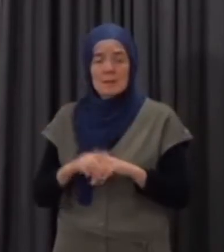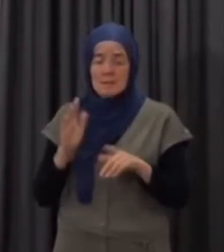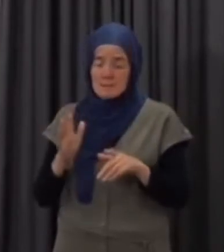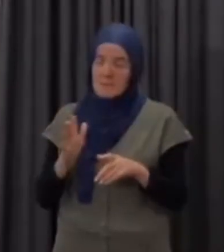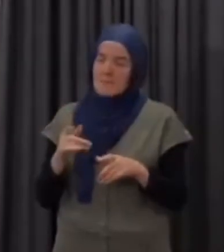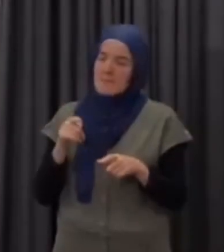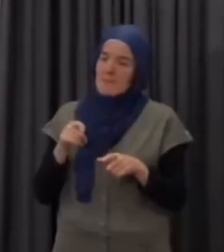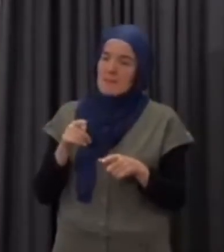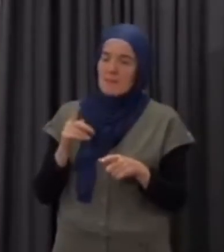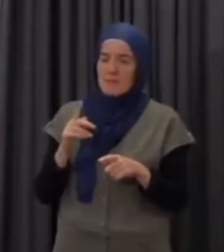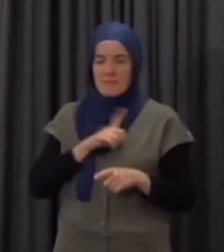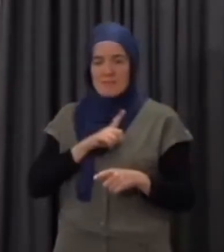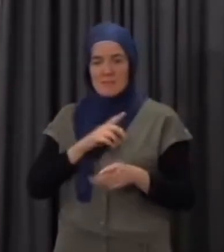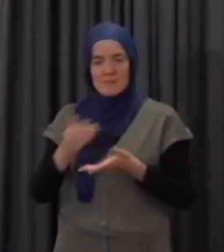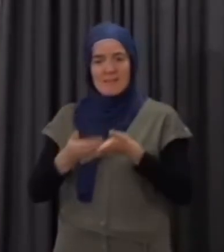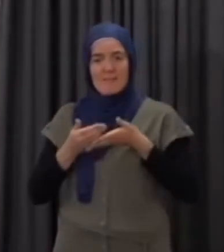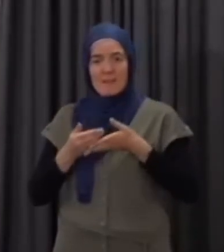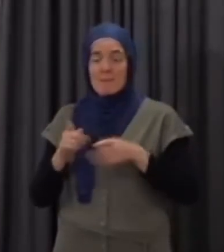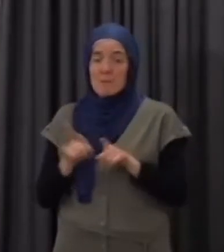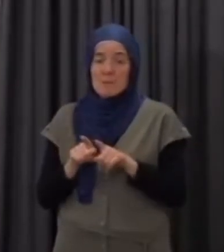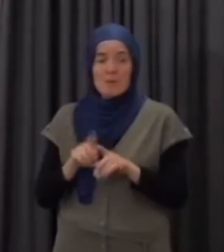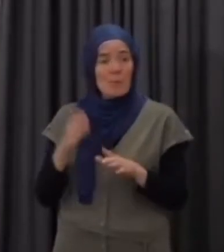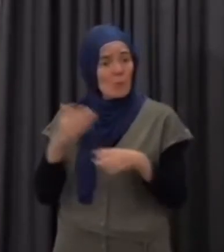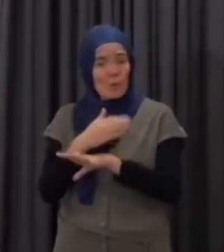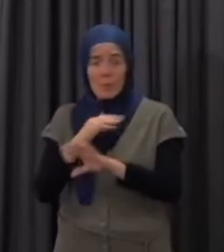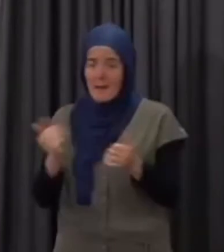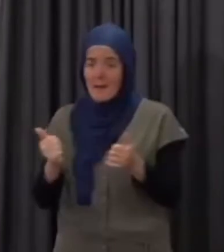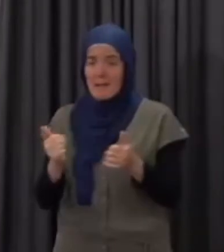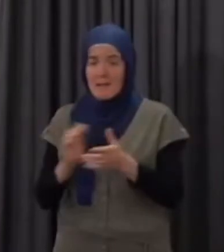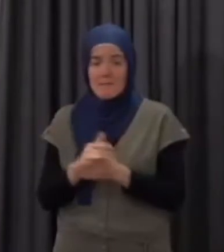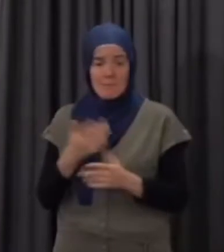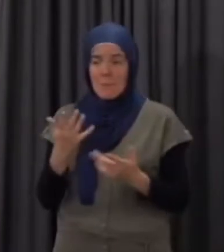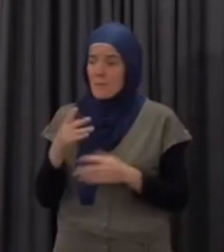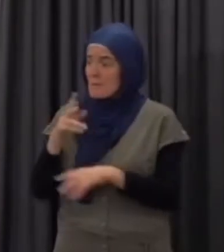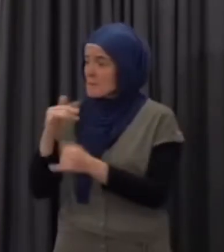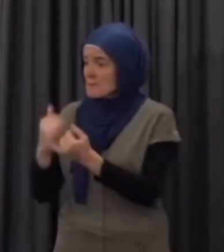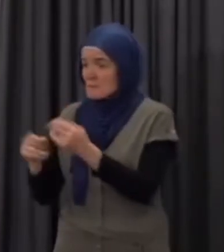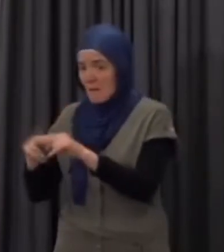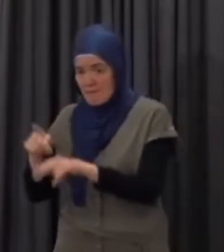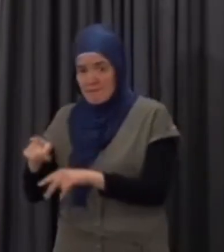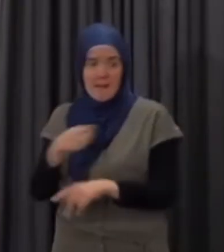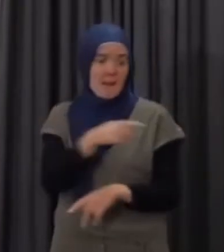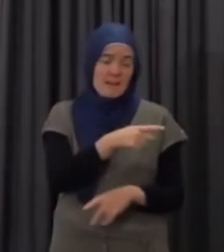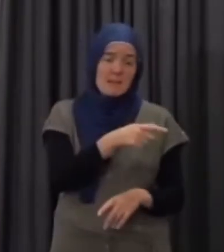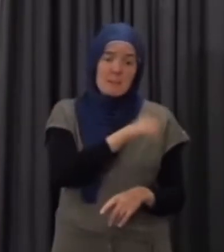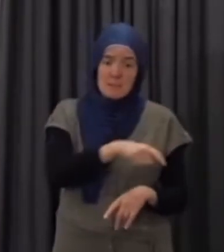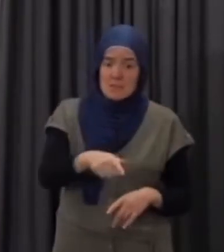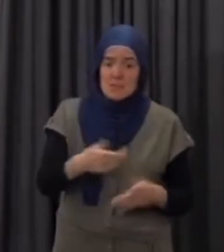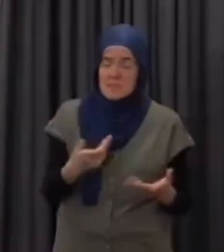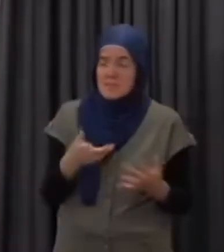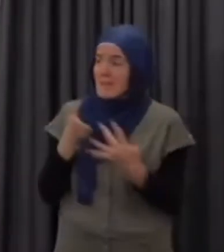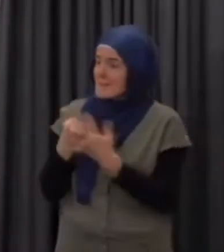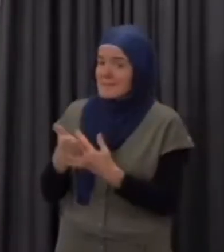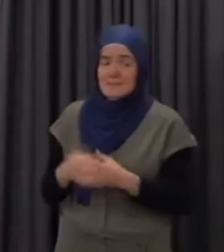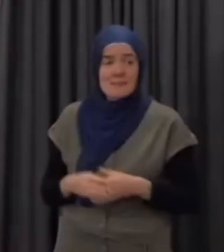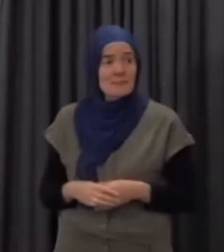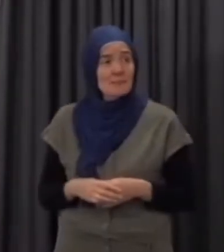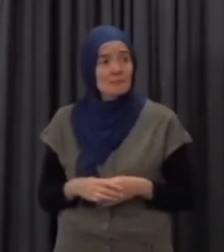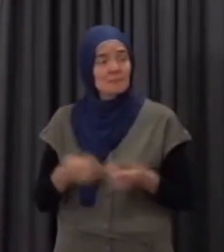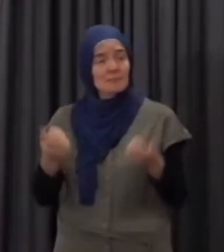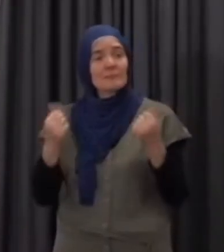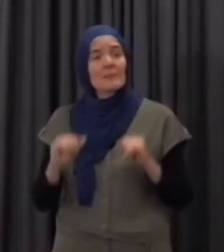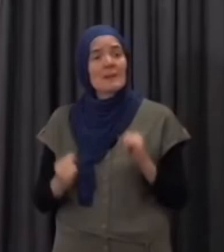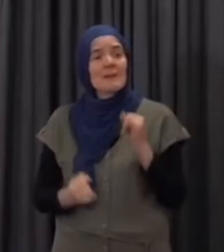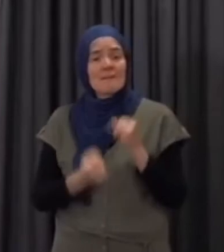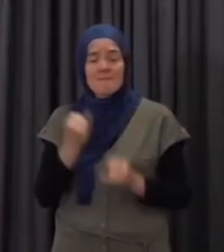but I think they are also effective for both staff and our patients when they're accessing our services. Okay, thank you very much, Tom. I have a final question